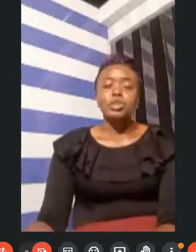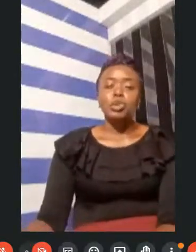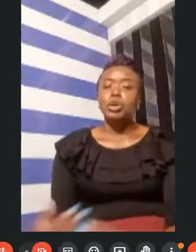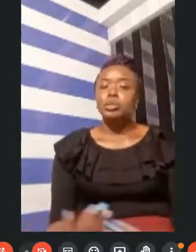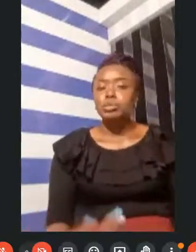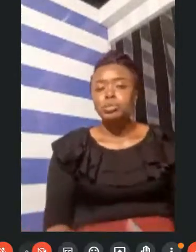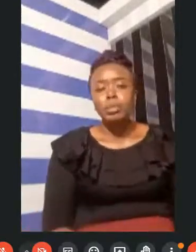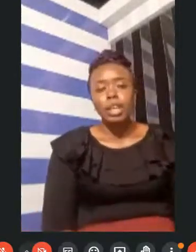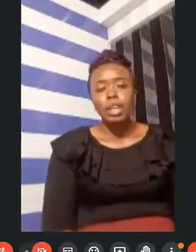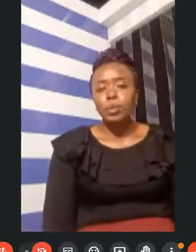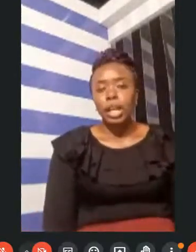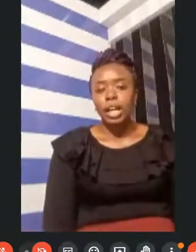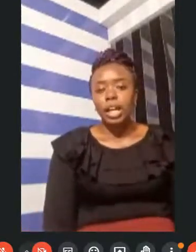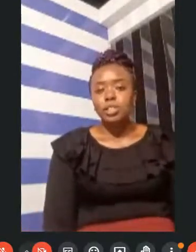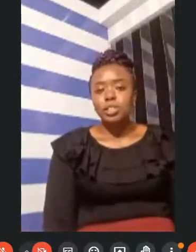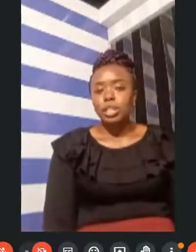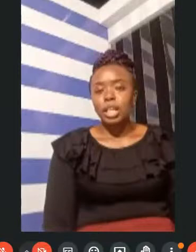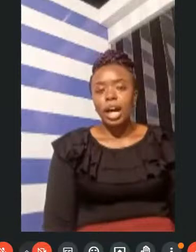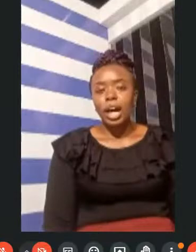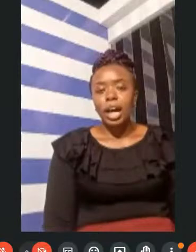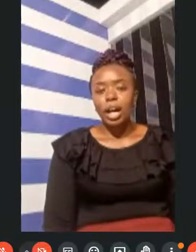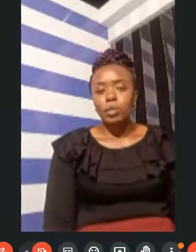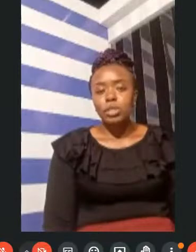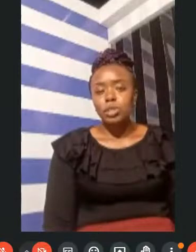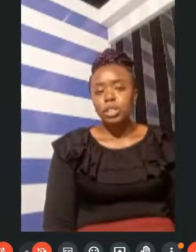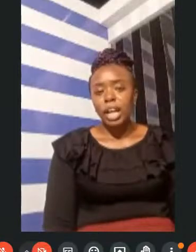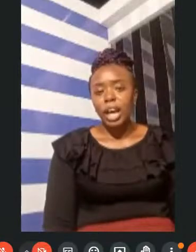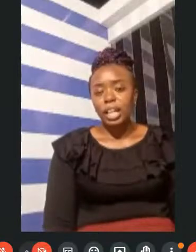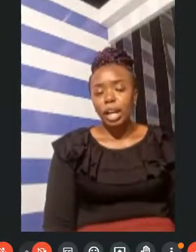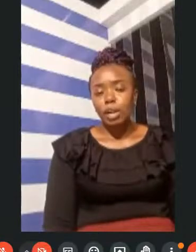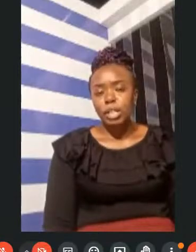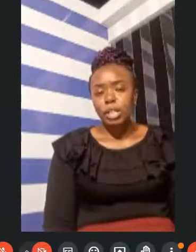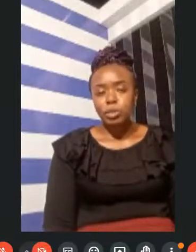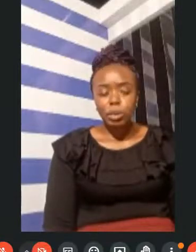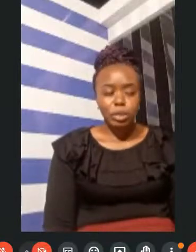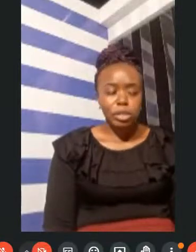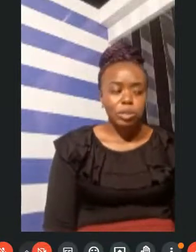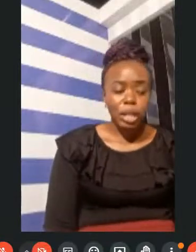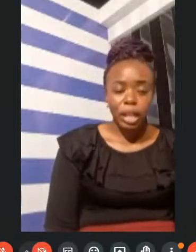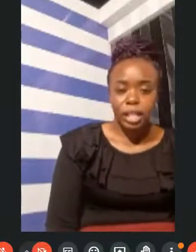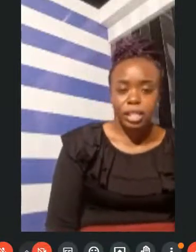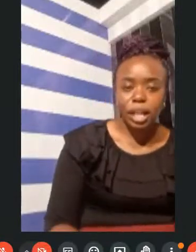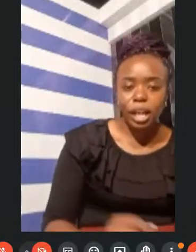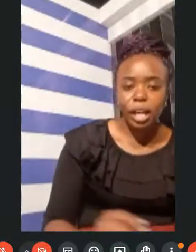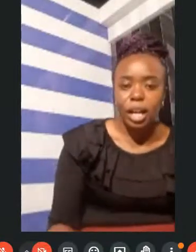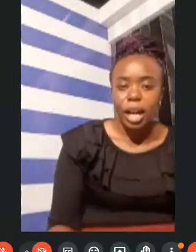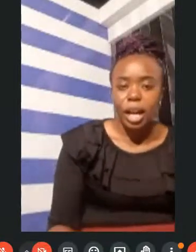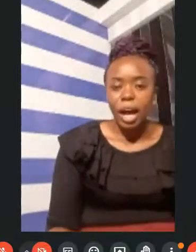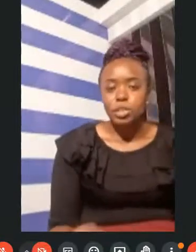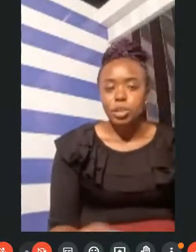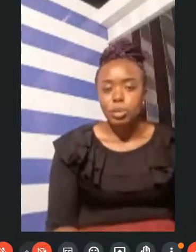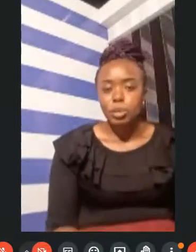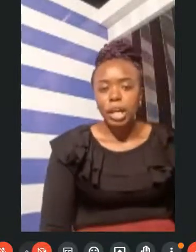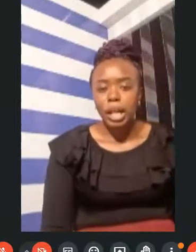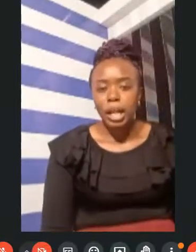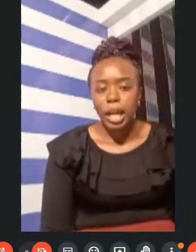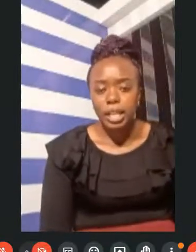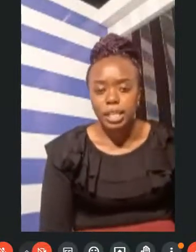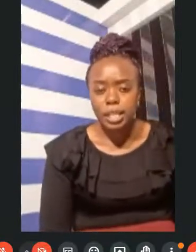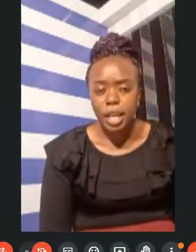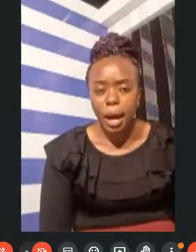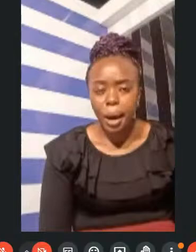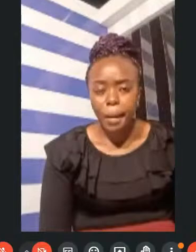that. So anyone else on a question regarding numbers before I proceed to the next